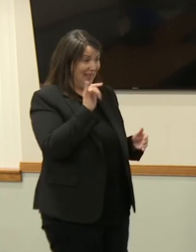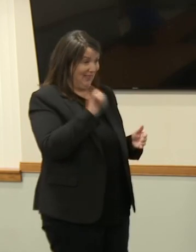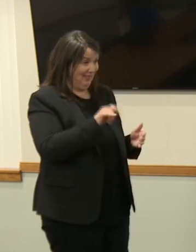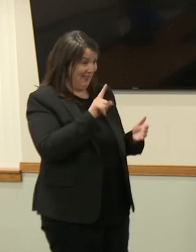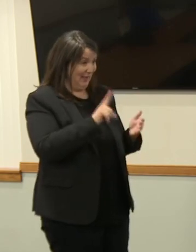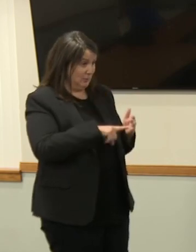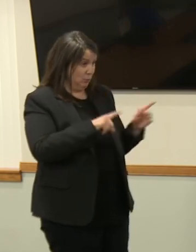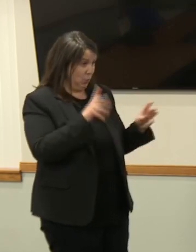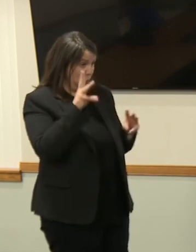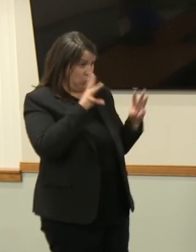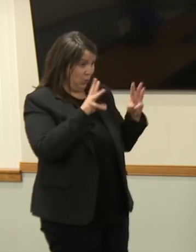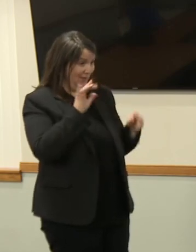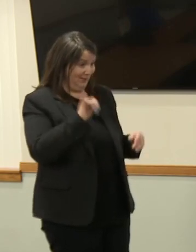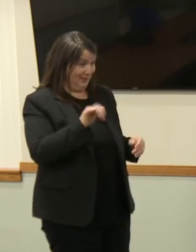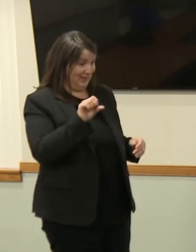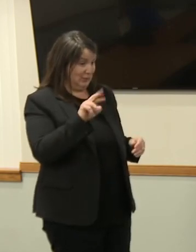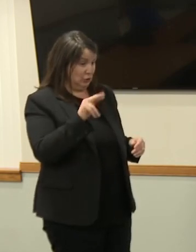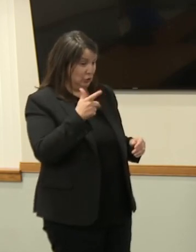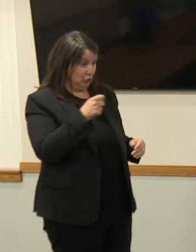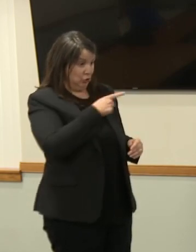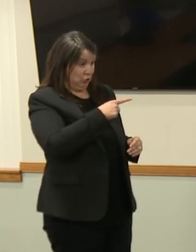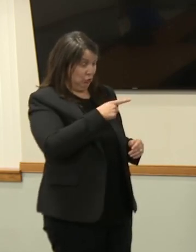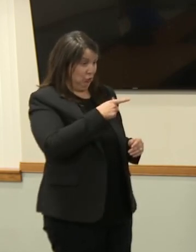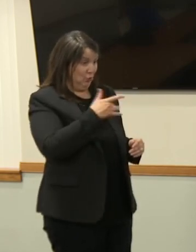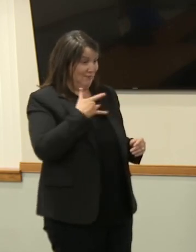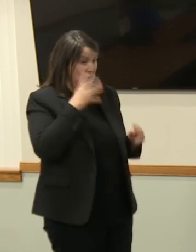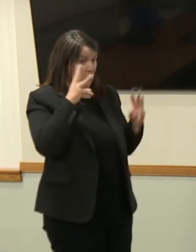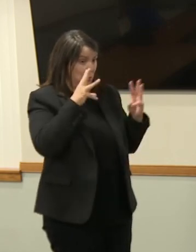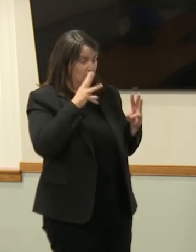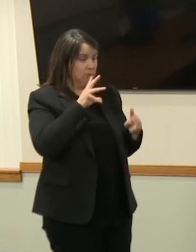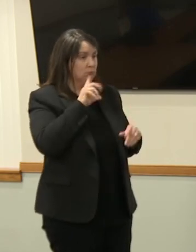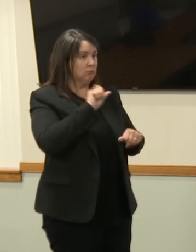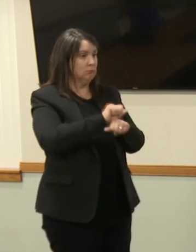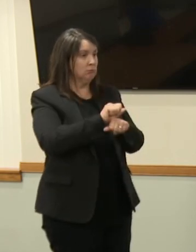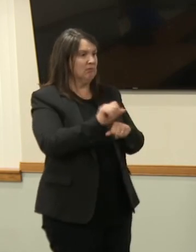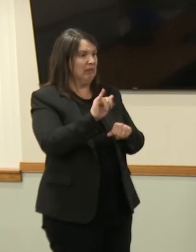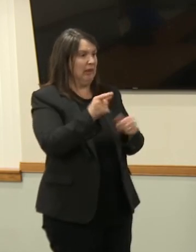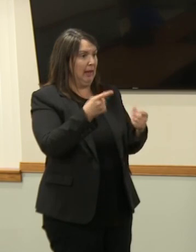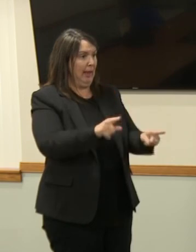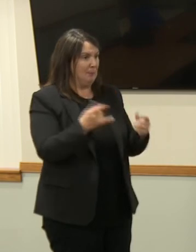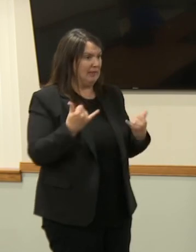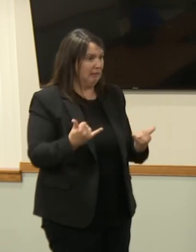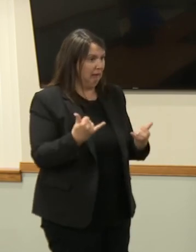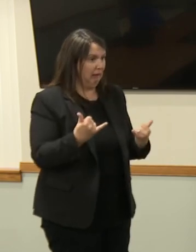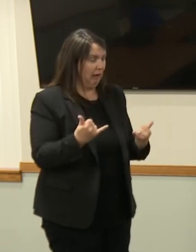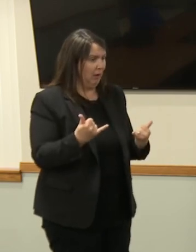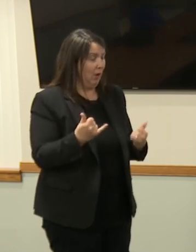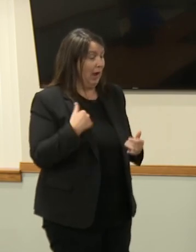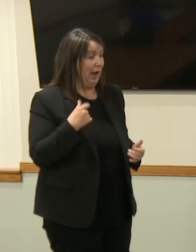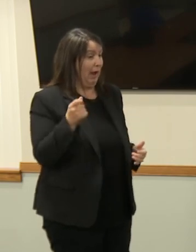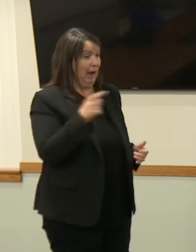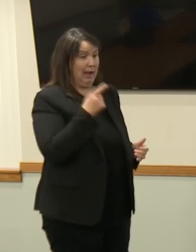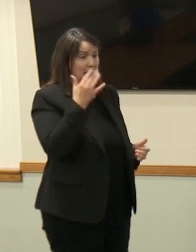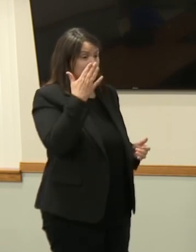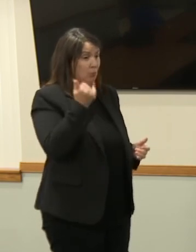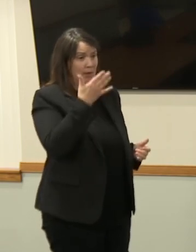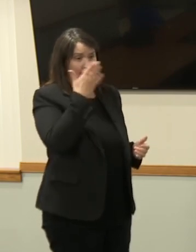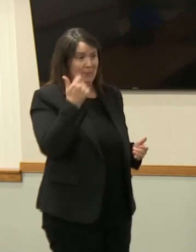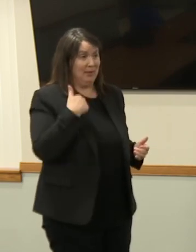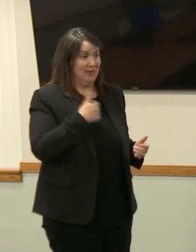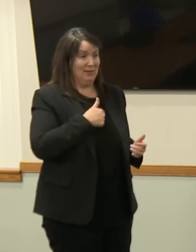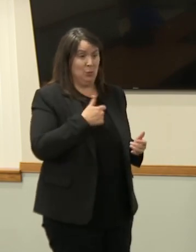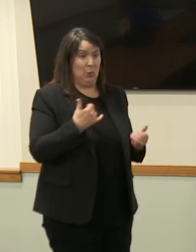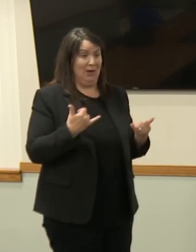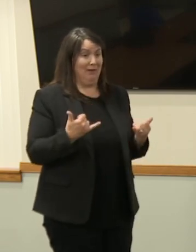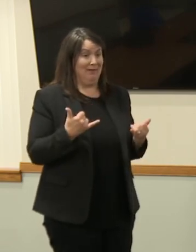were? Is this the overwhelming? Is this what it looks like? And I ask that because we are on the verge